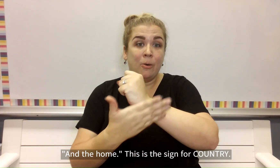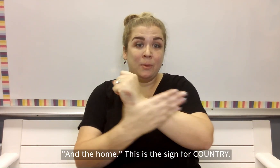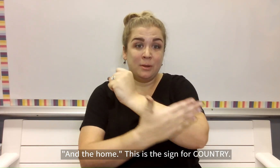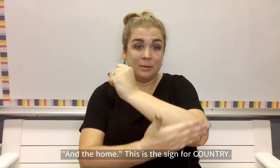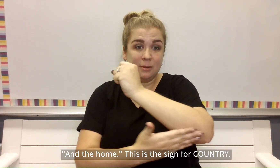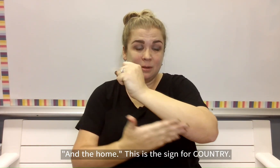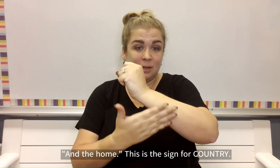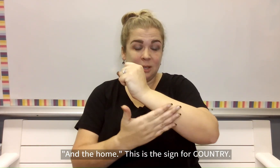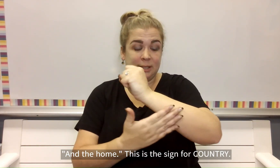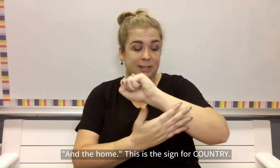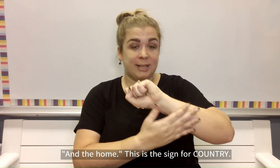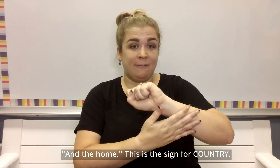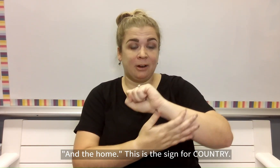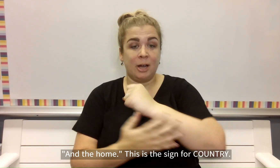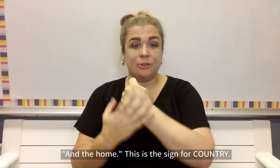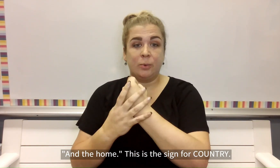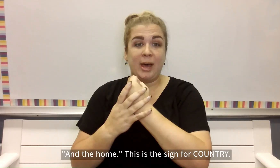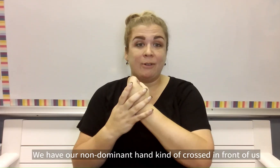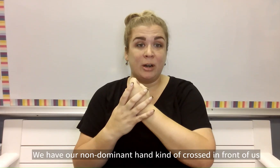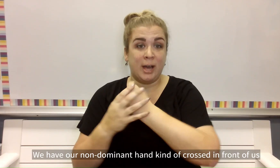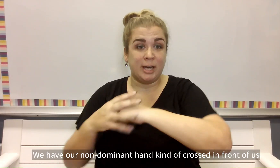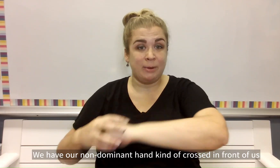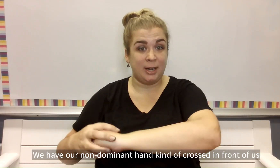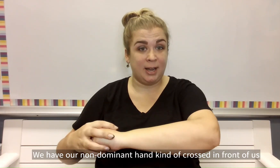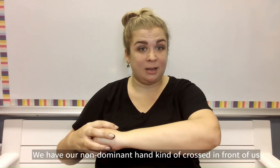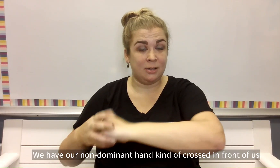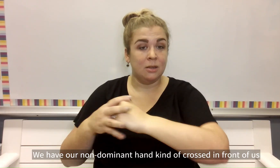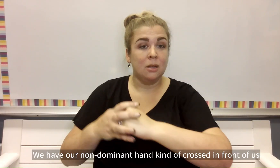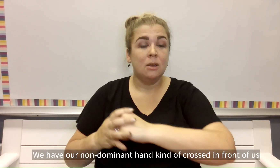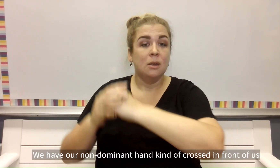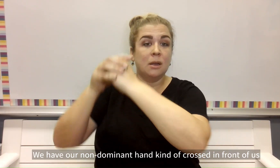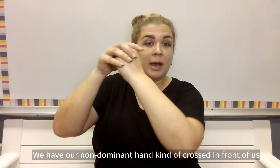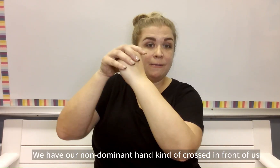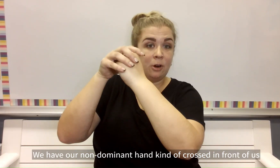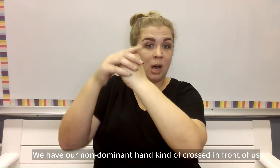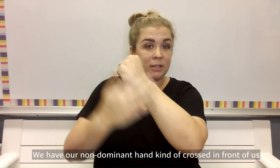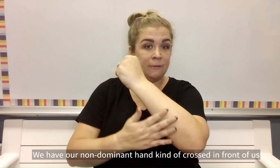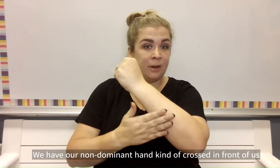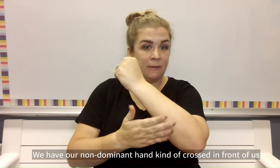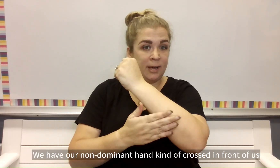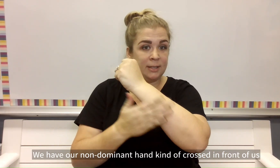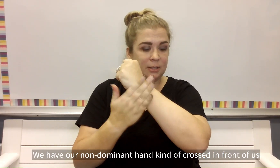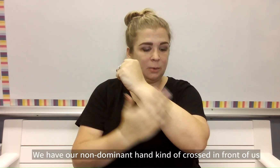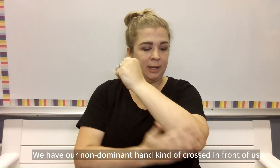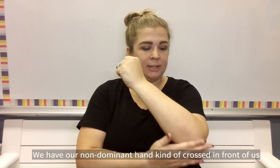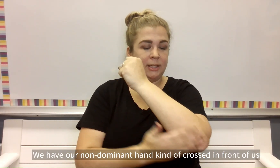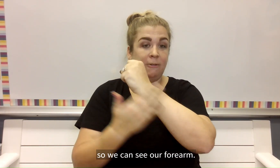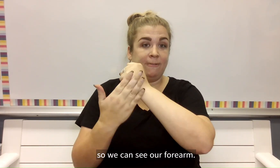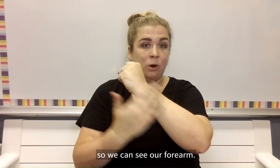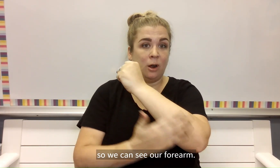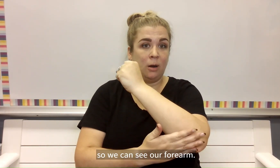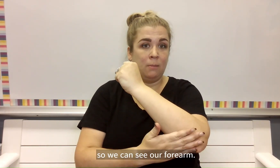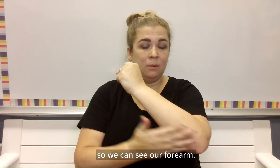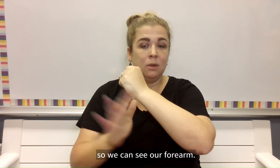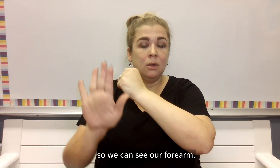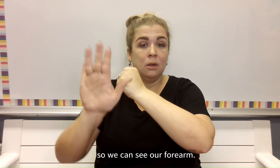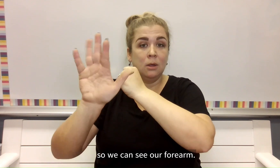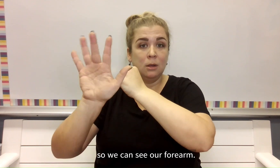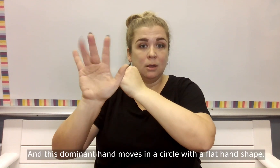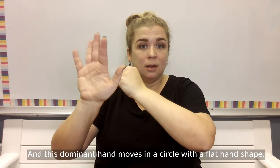home, this is the sign for country. We have our non-dominant hand kind of crossed in front of us so we can see our forearm.